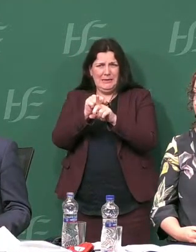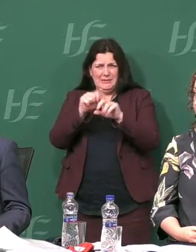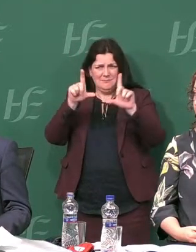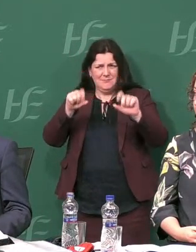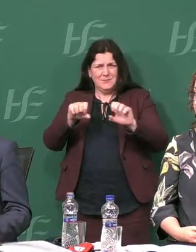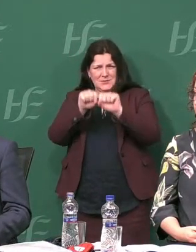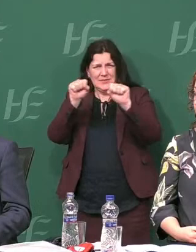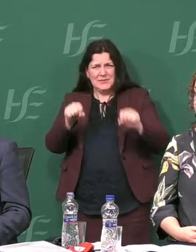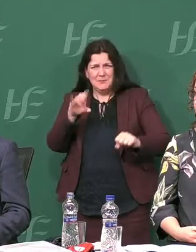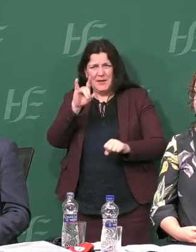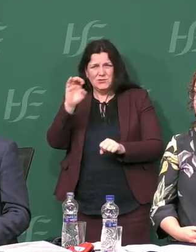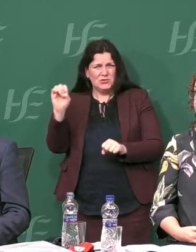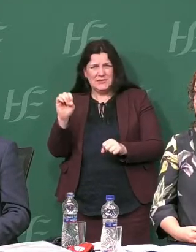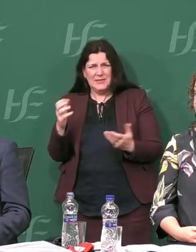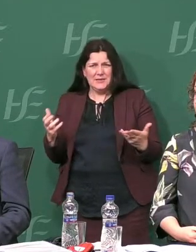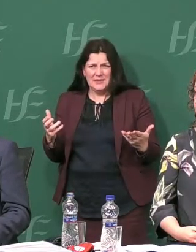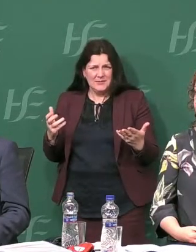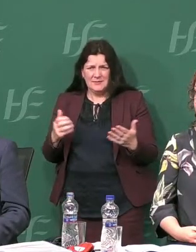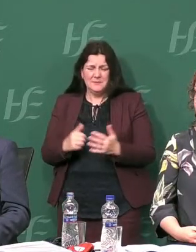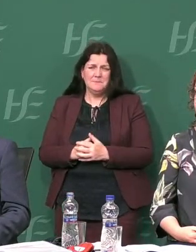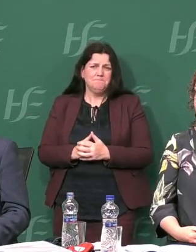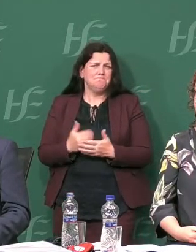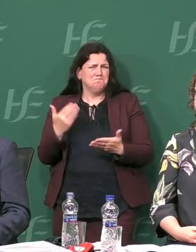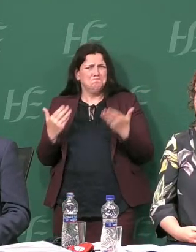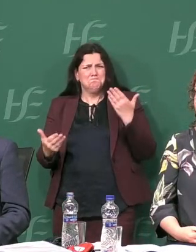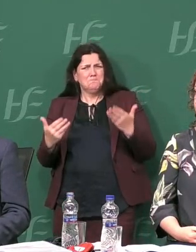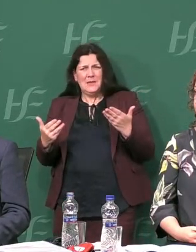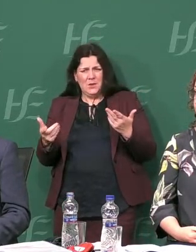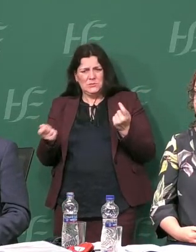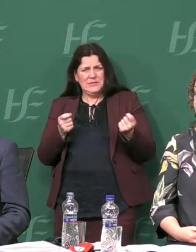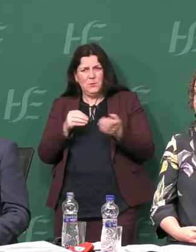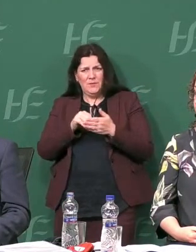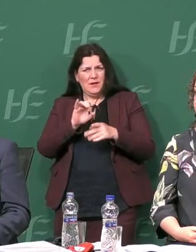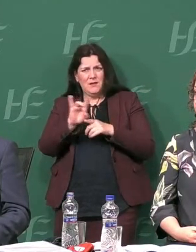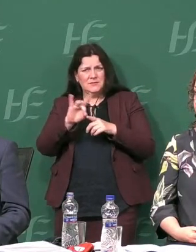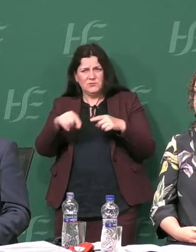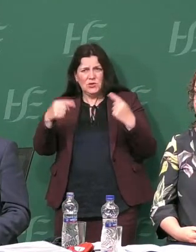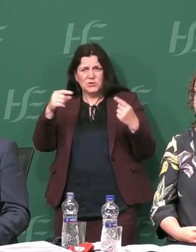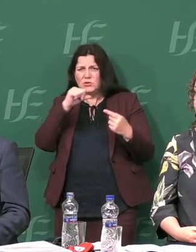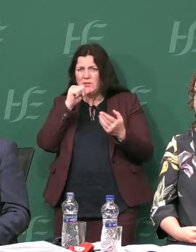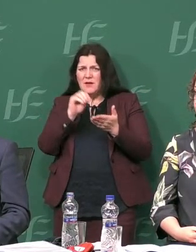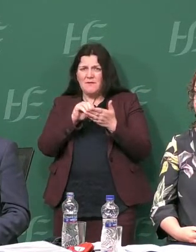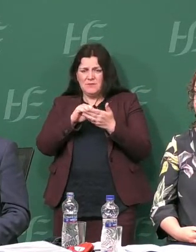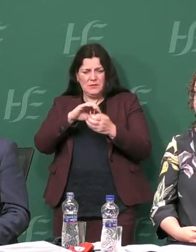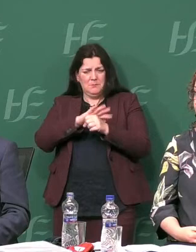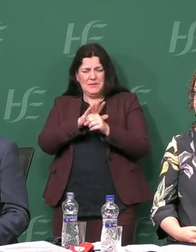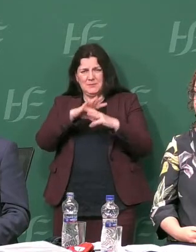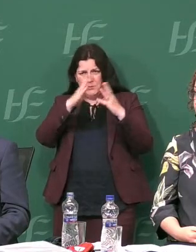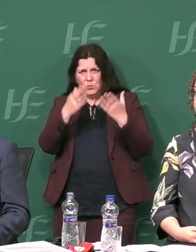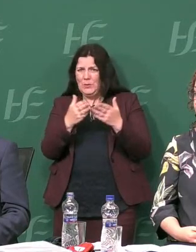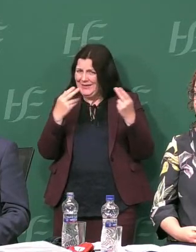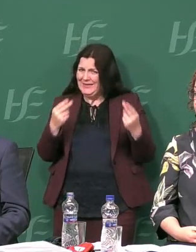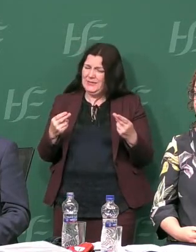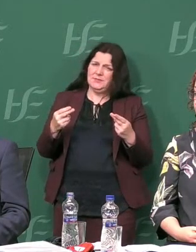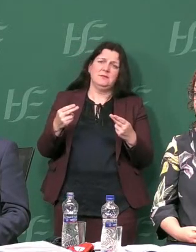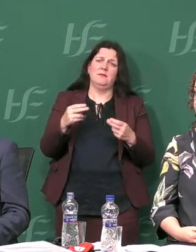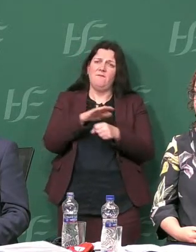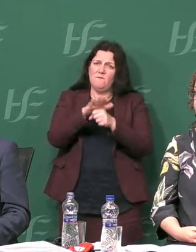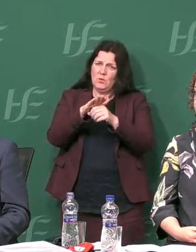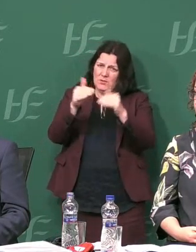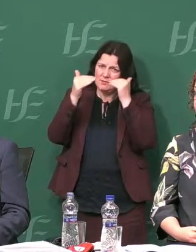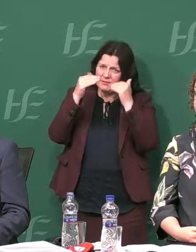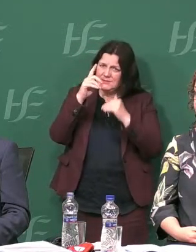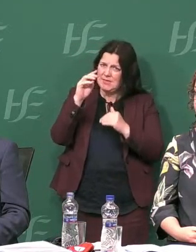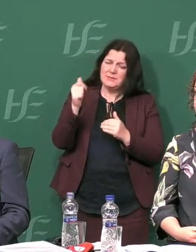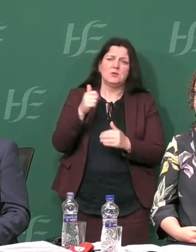can we possibly deal with this kind of challenge of the pandemic unless we have proper data?